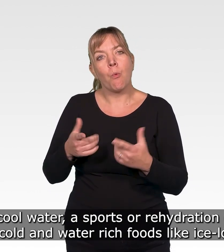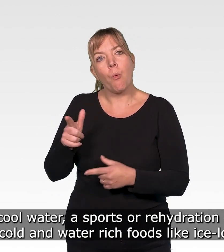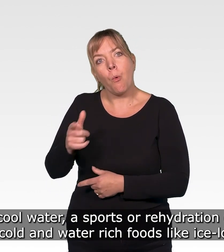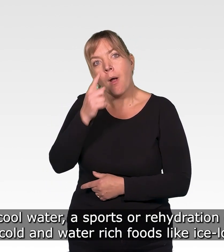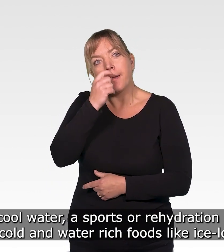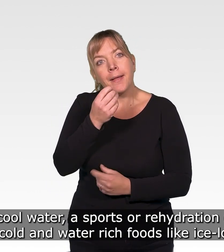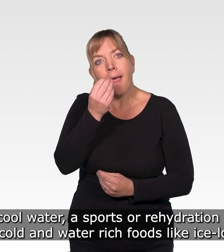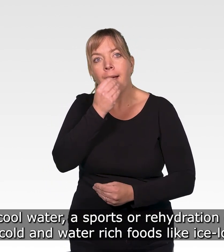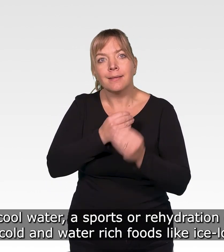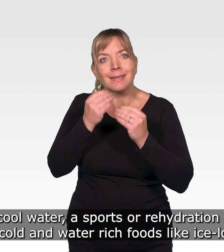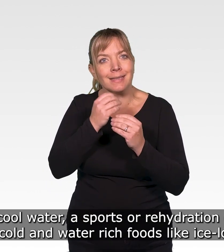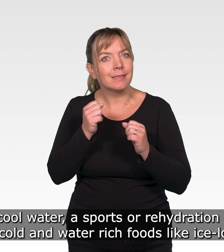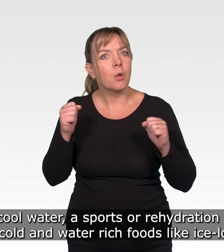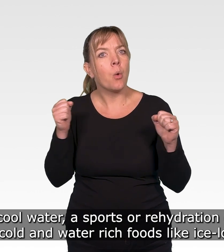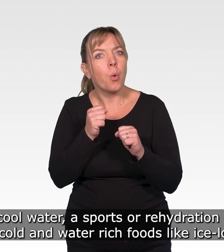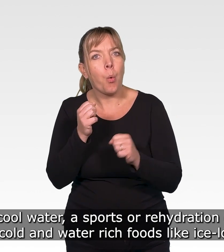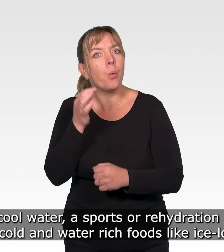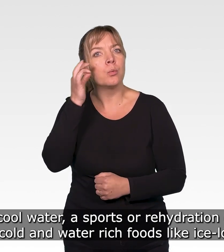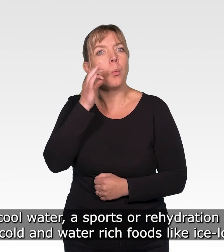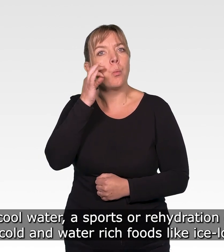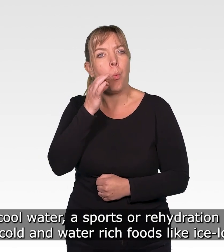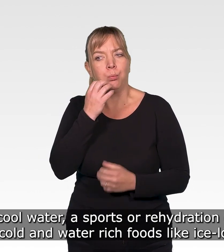or eat cold and water-rich foods like ice lollies.